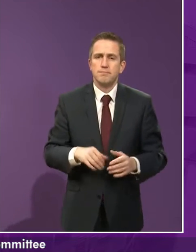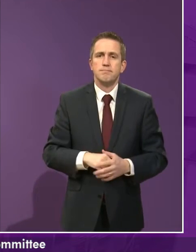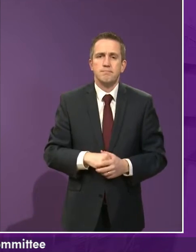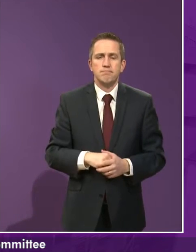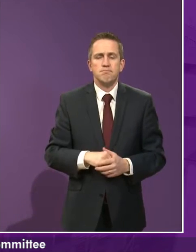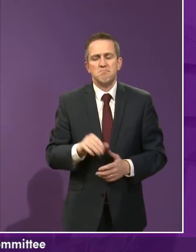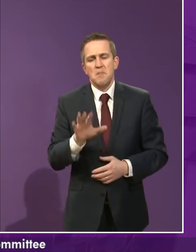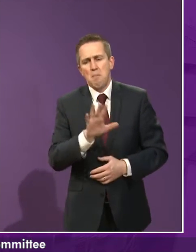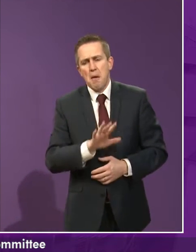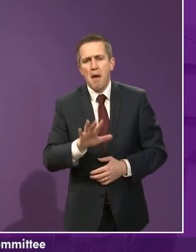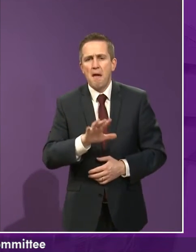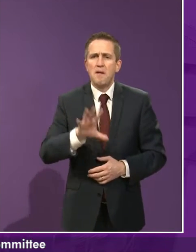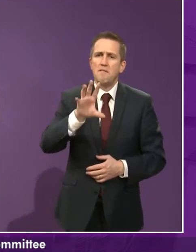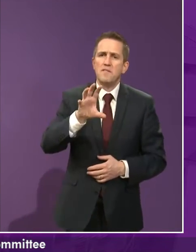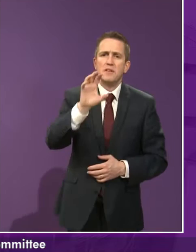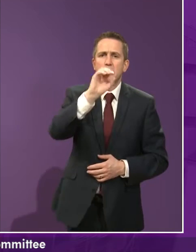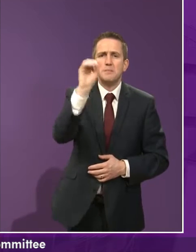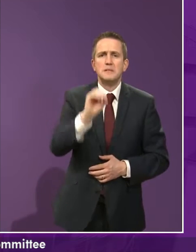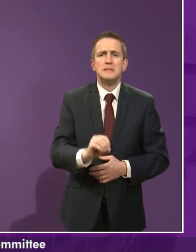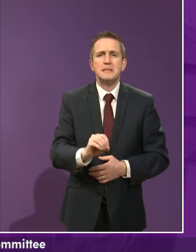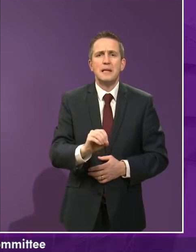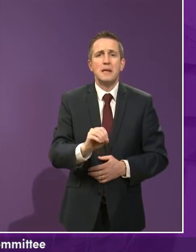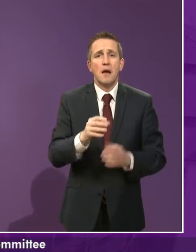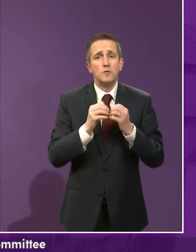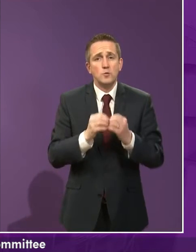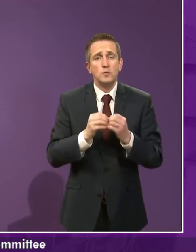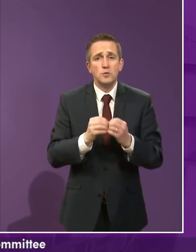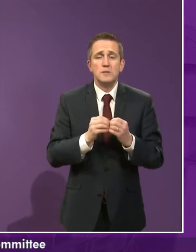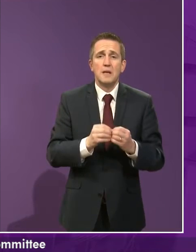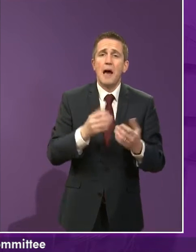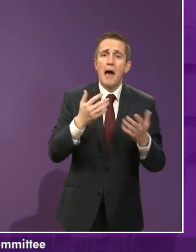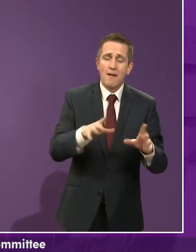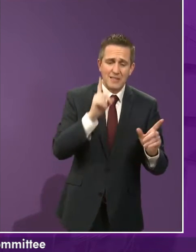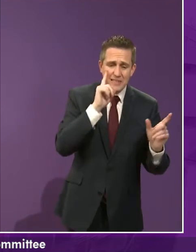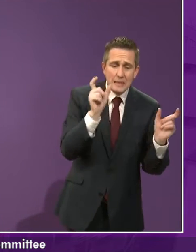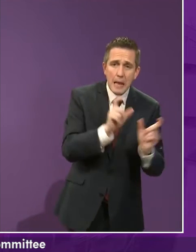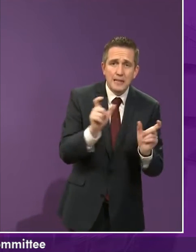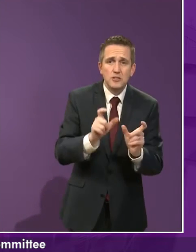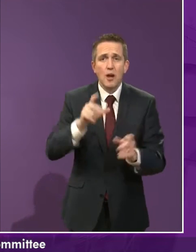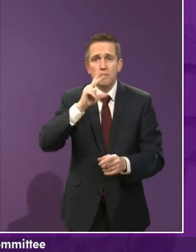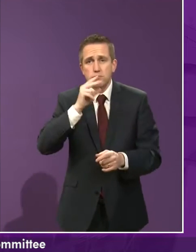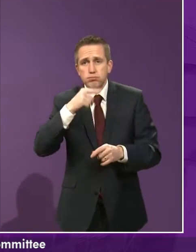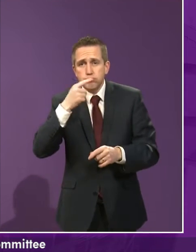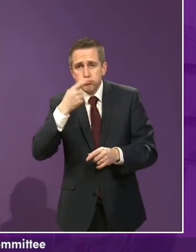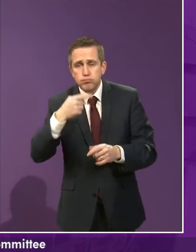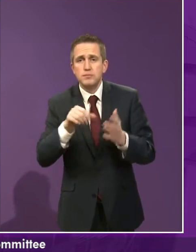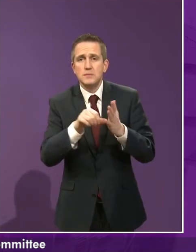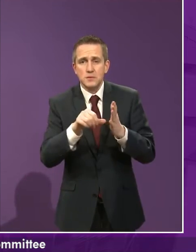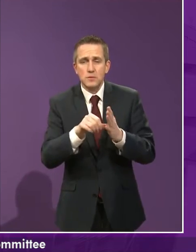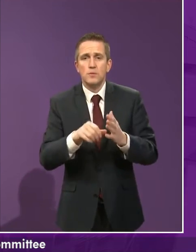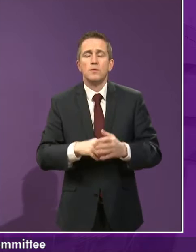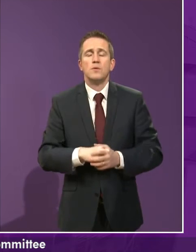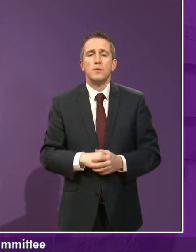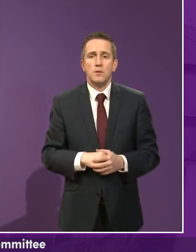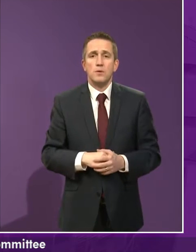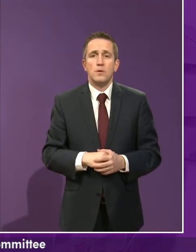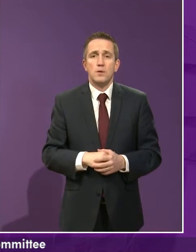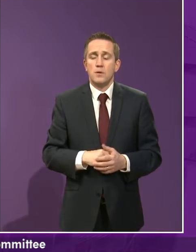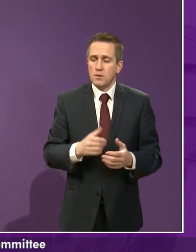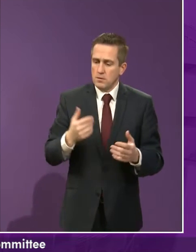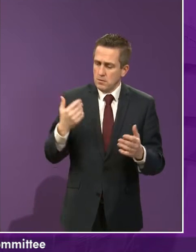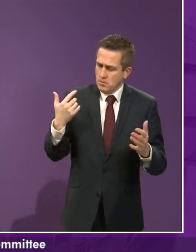15% of students with dyslexia and dyspraxia. The numbers have grown